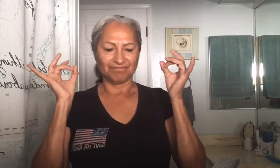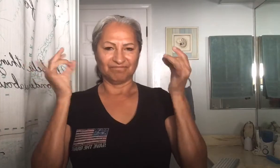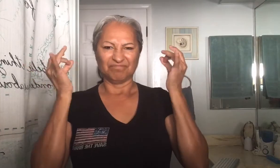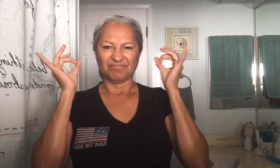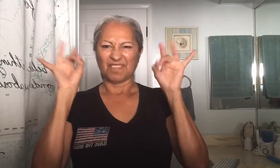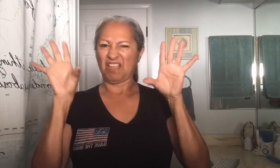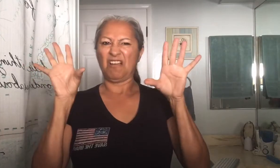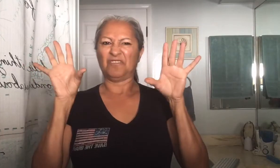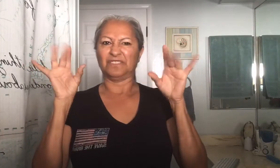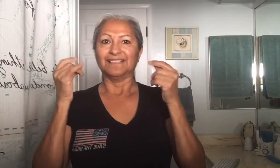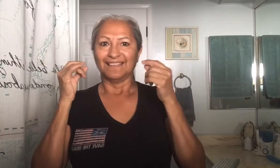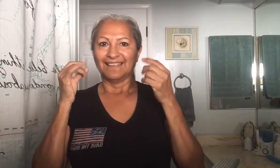Awful.